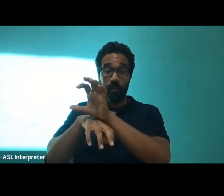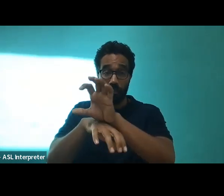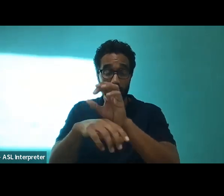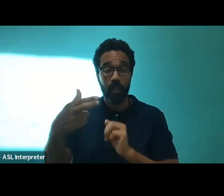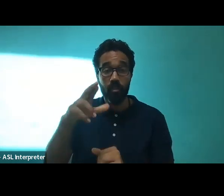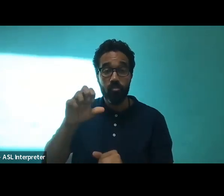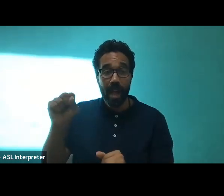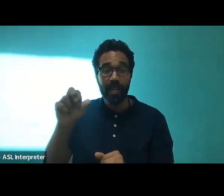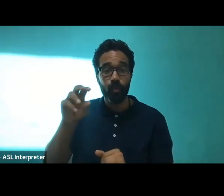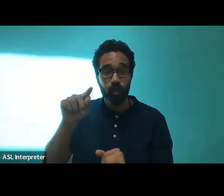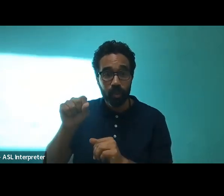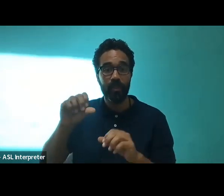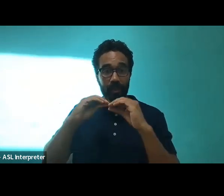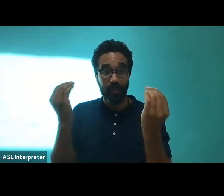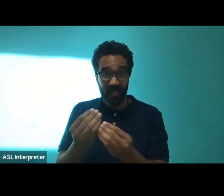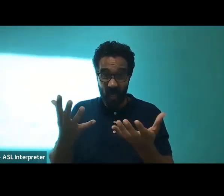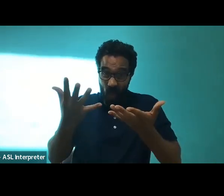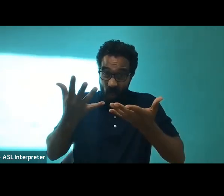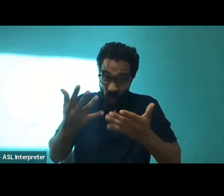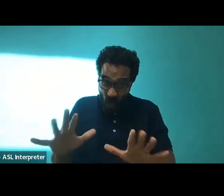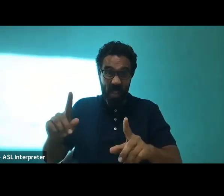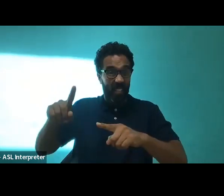been in existence for so many years